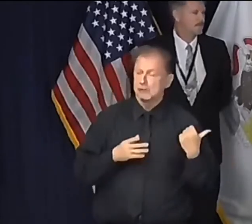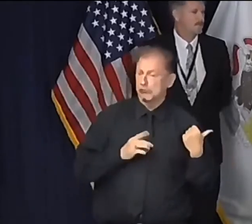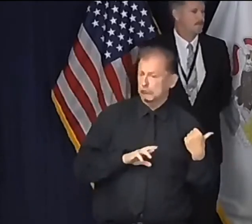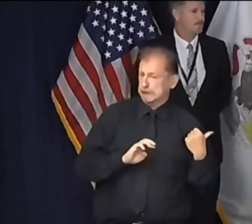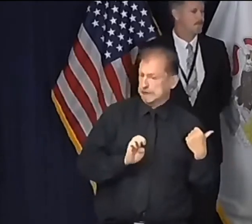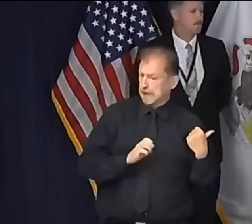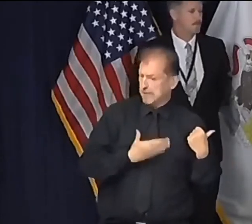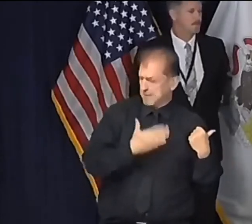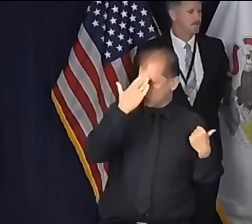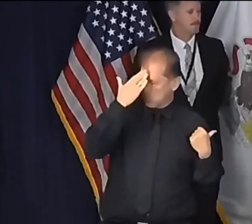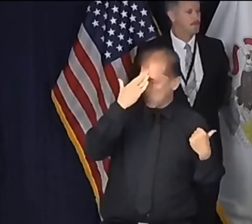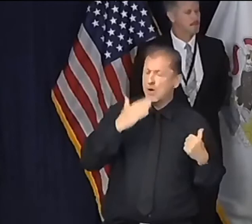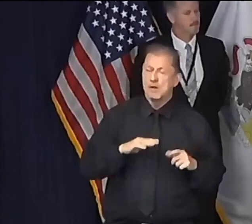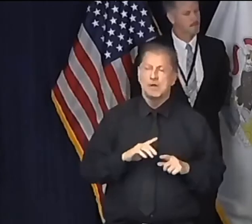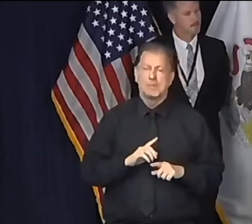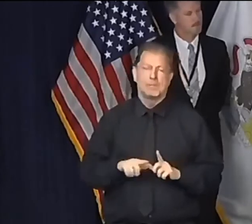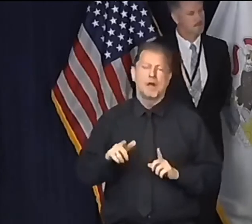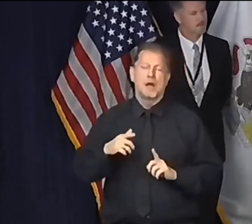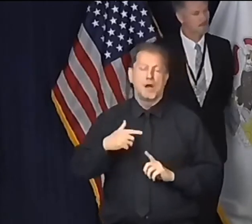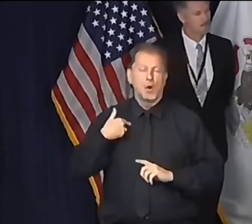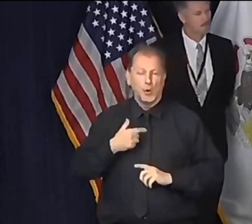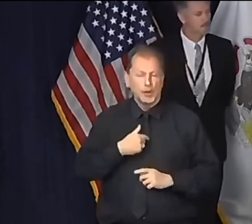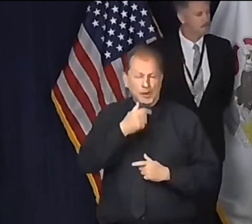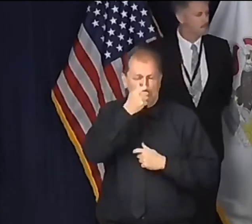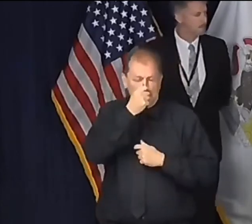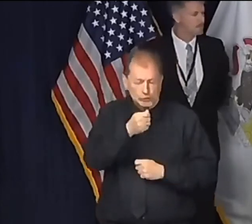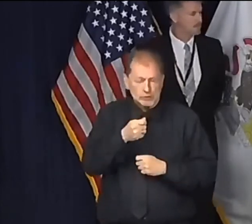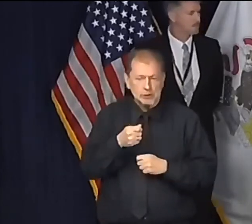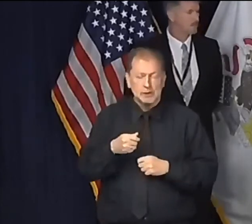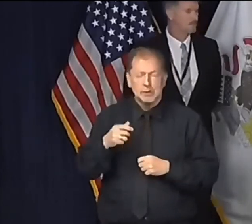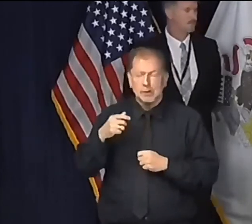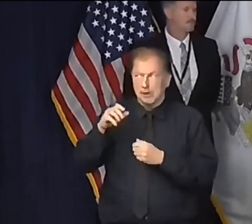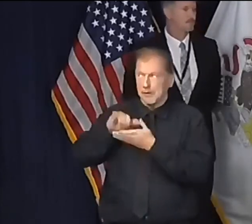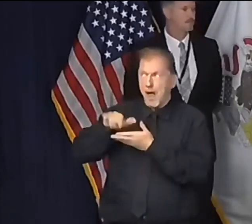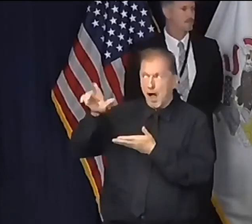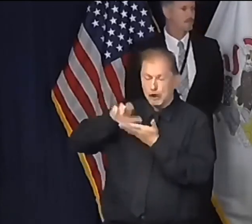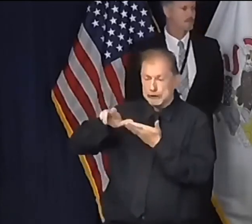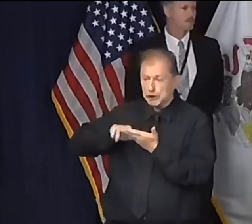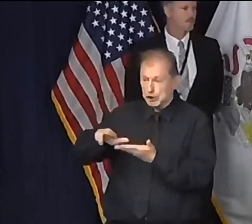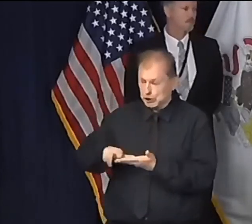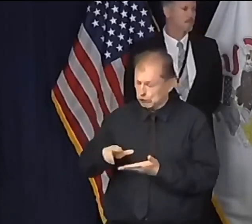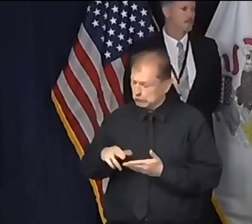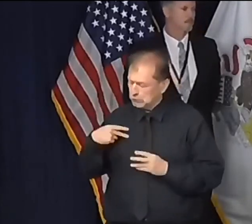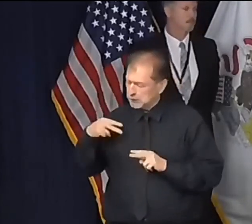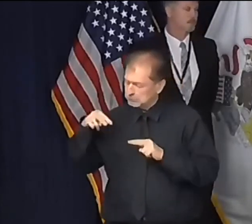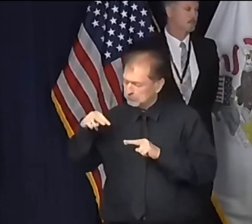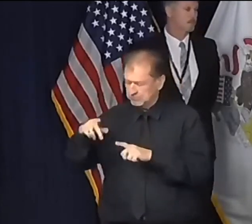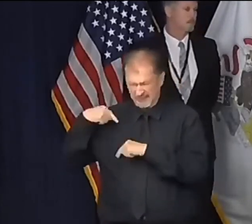just tell you that we look very much at this research. We've been looking at it for weeks now,